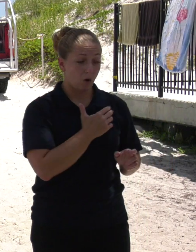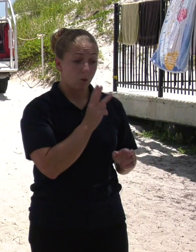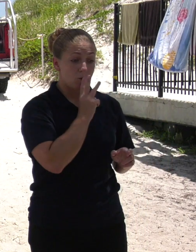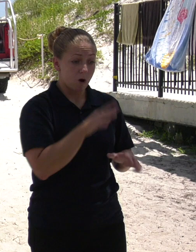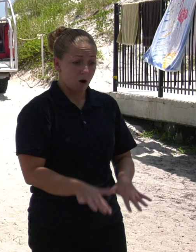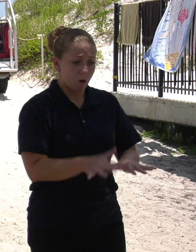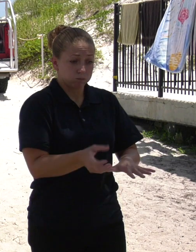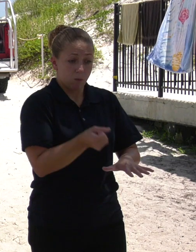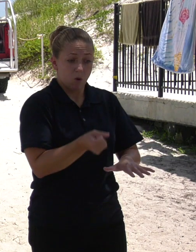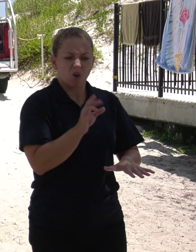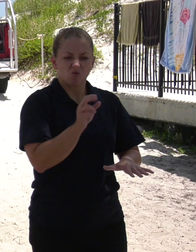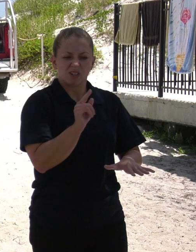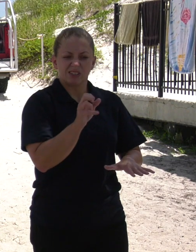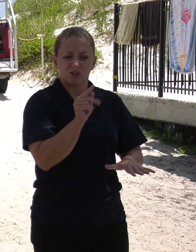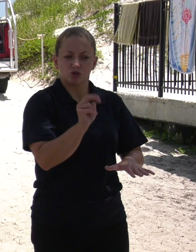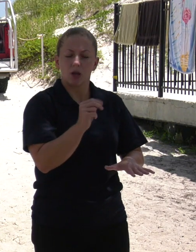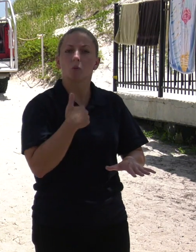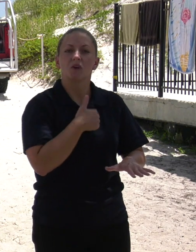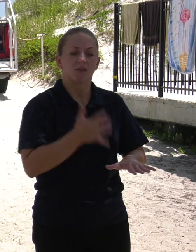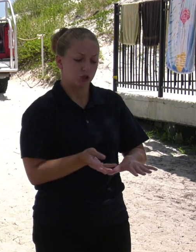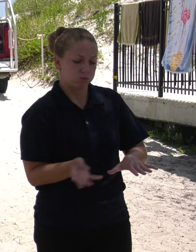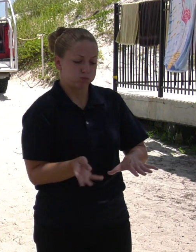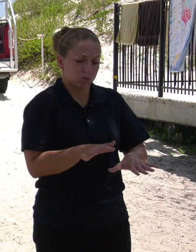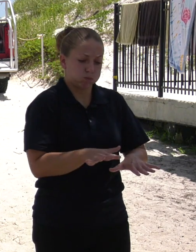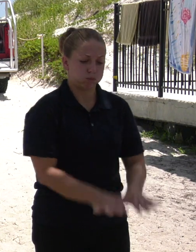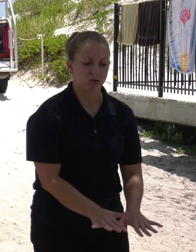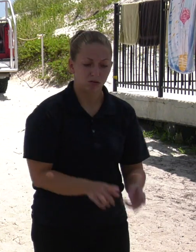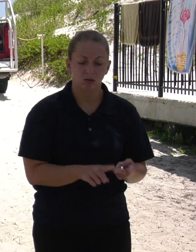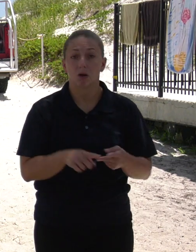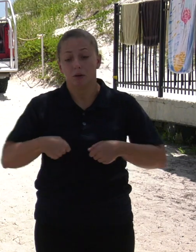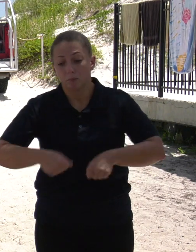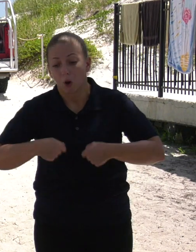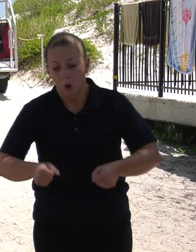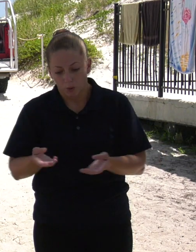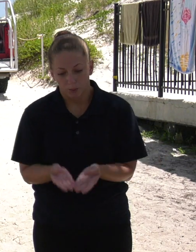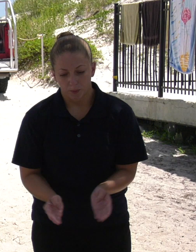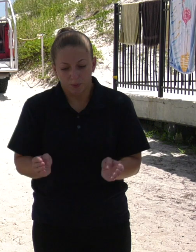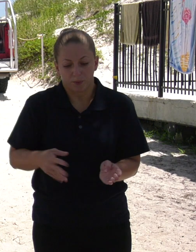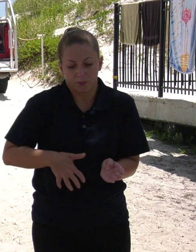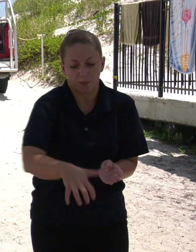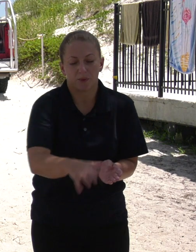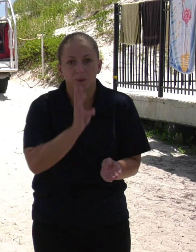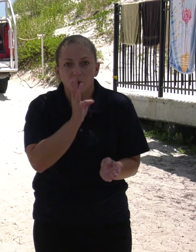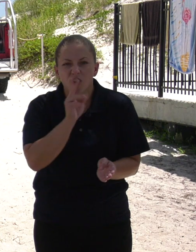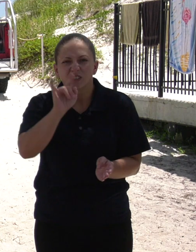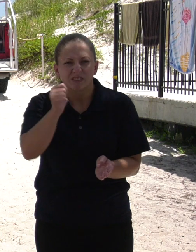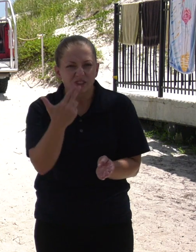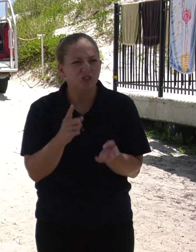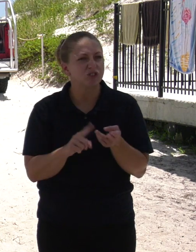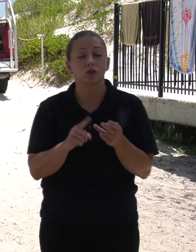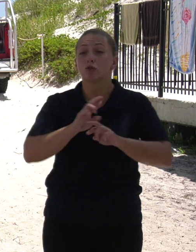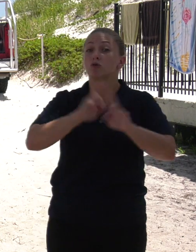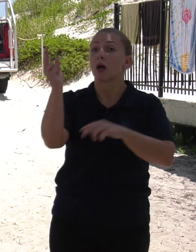million gallons. They've cleaned the ditches, they've mowed the ditch lines. We're ready to remove any trees that are downed. And then of course